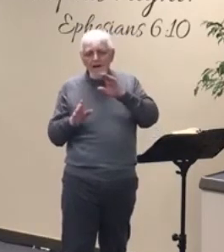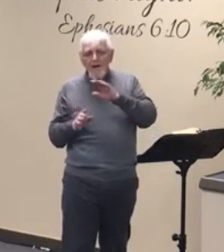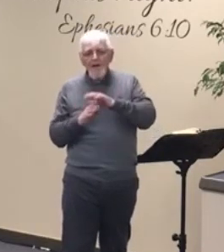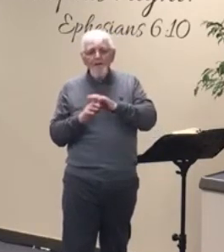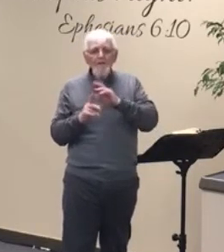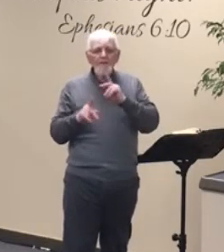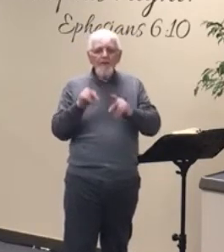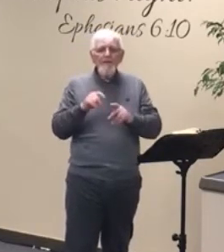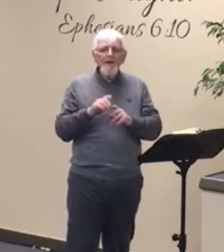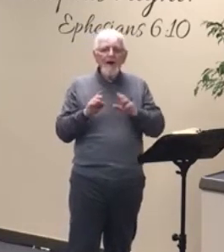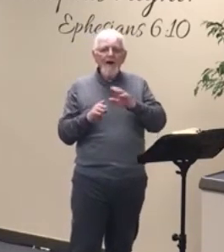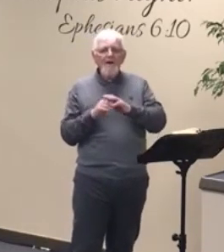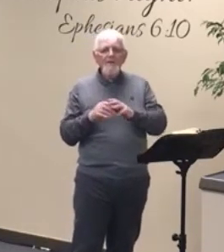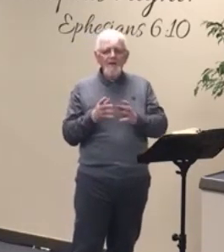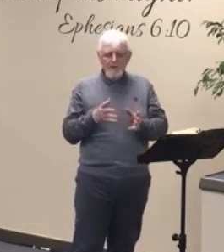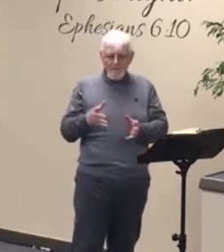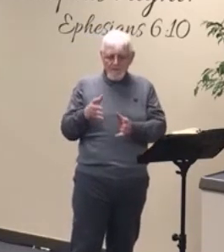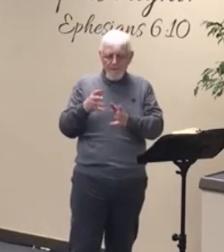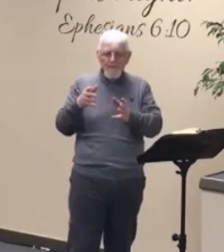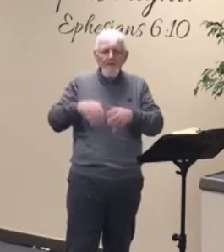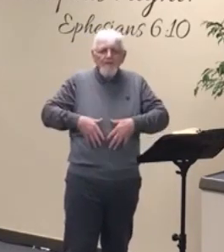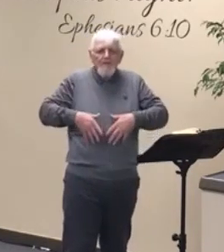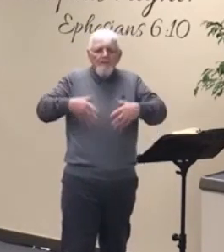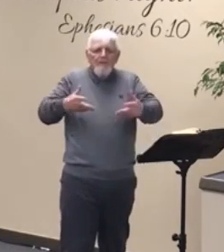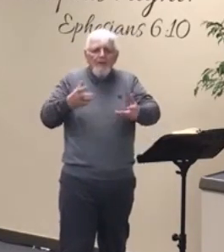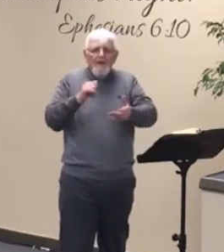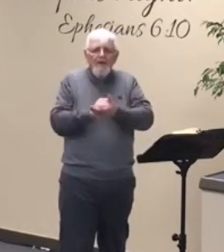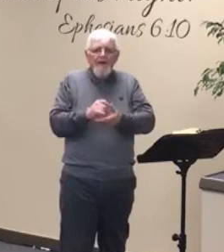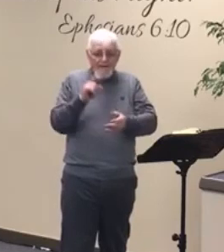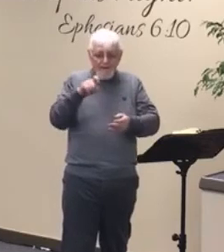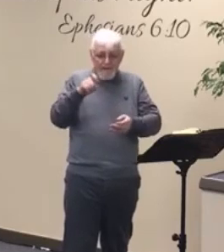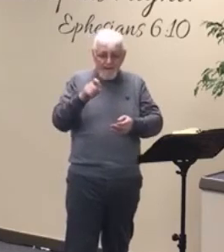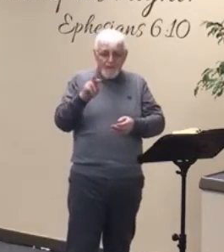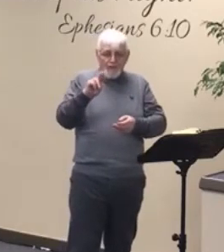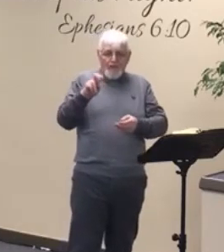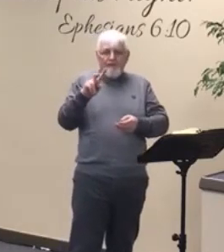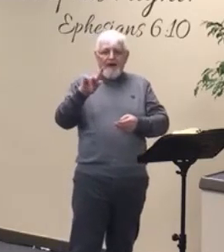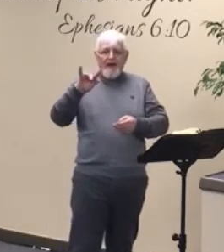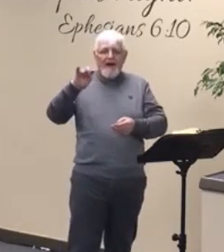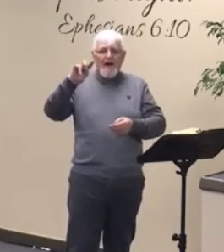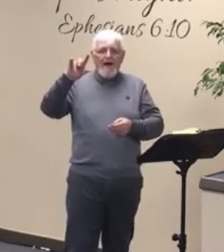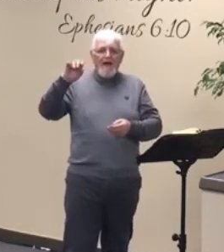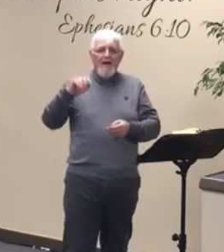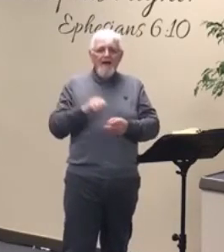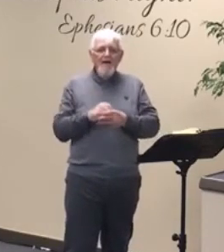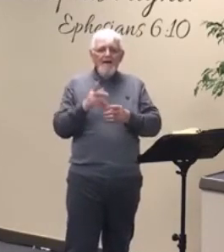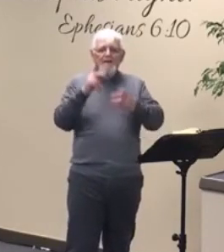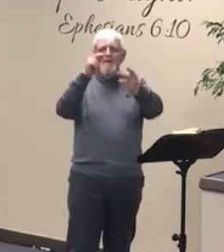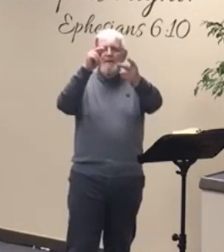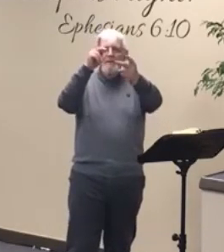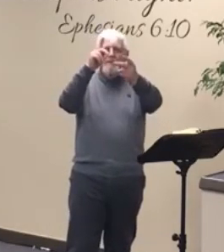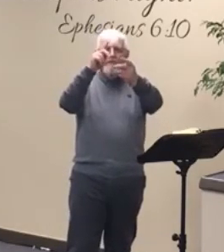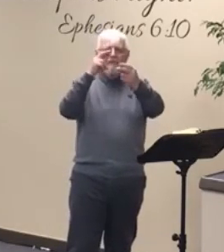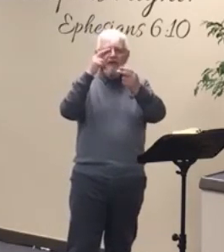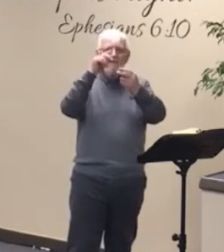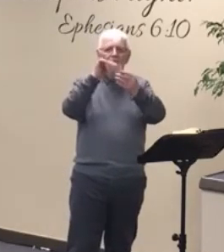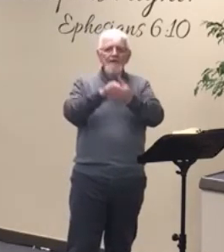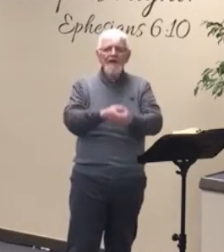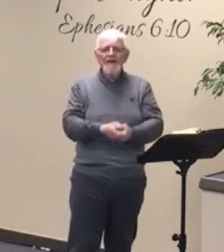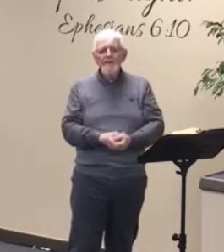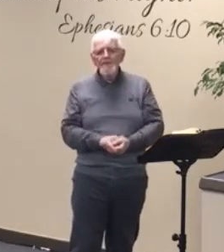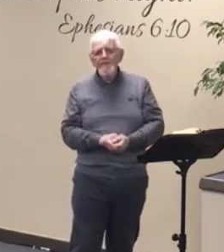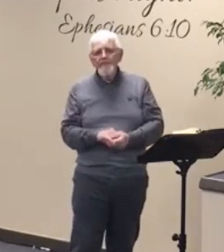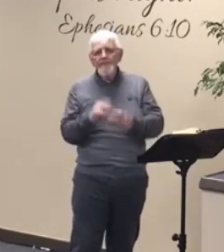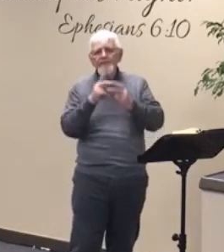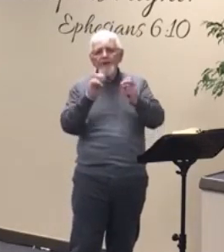You know, the humbling process takes an admission that you need reviving. And the purpose of it is very,